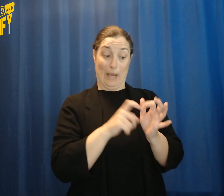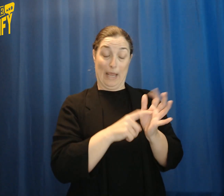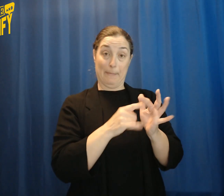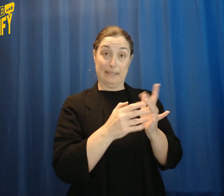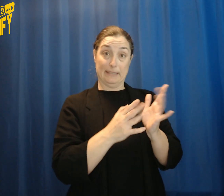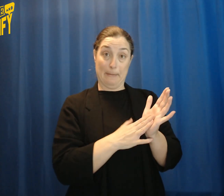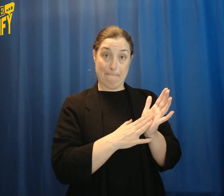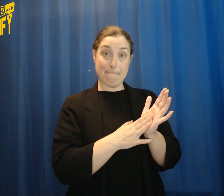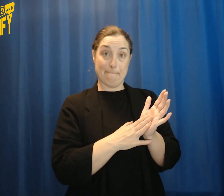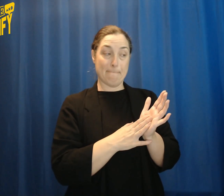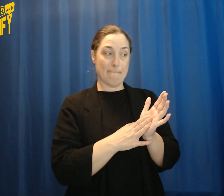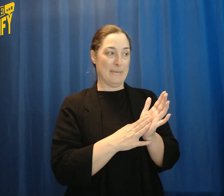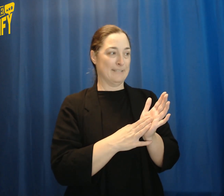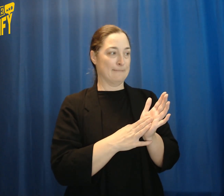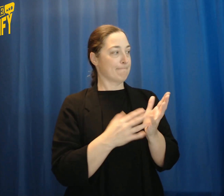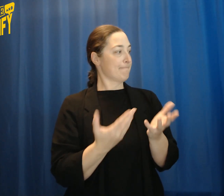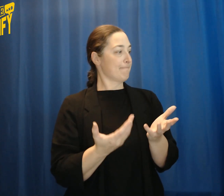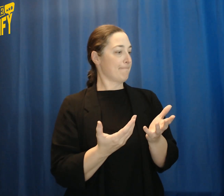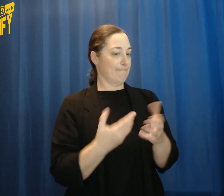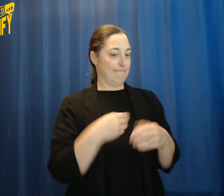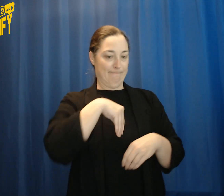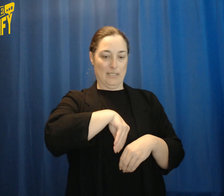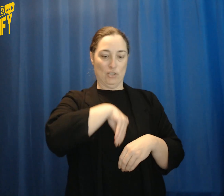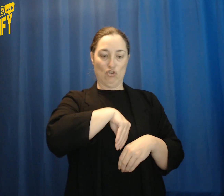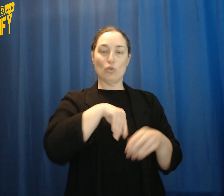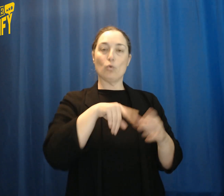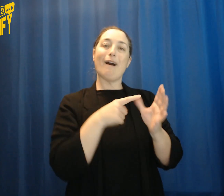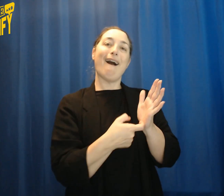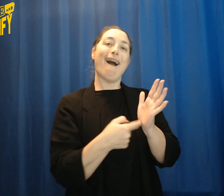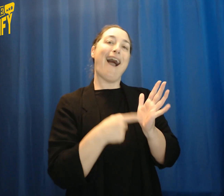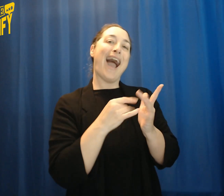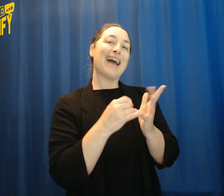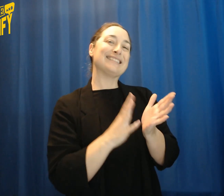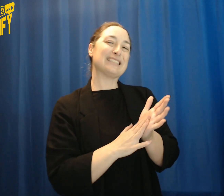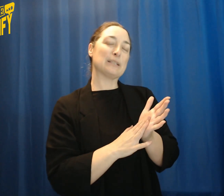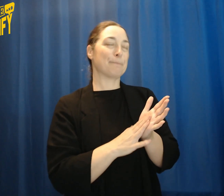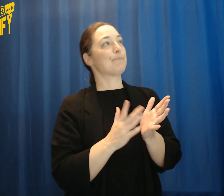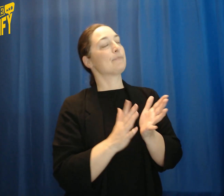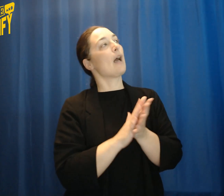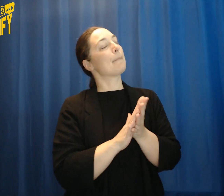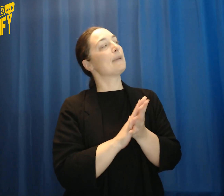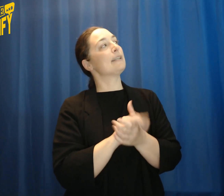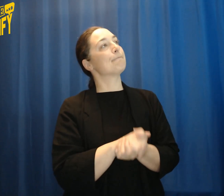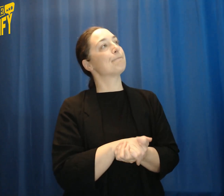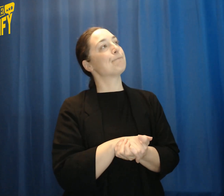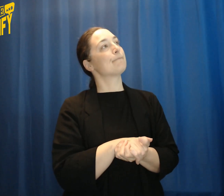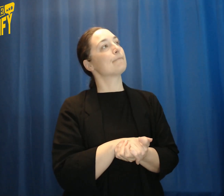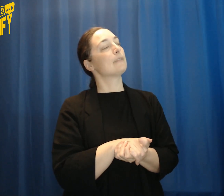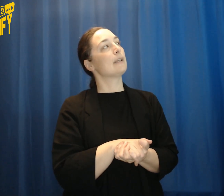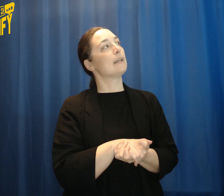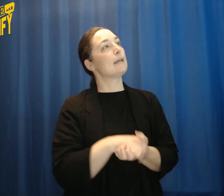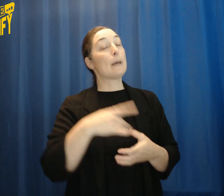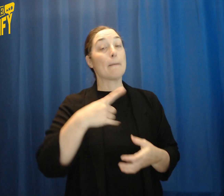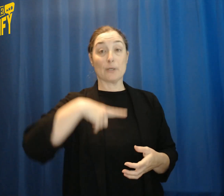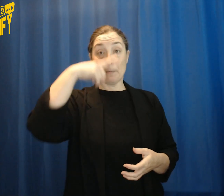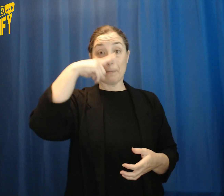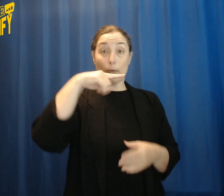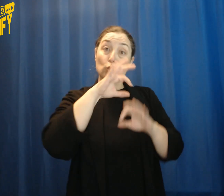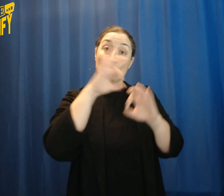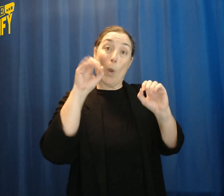an internalised artism. When I say that, I mean people, because they don't understand something, it's easier